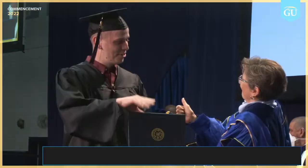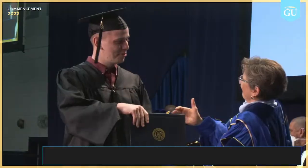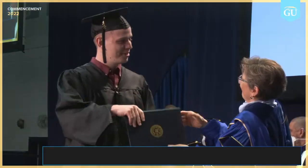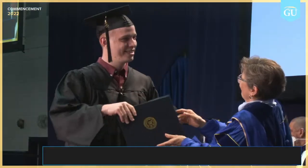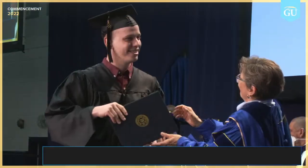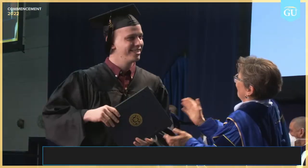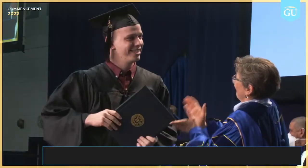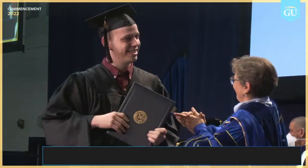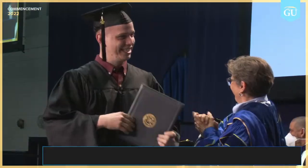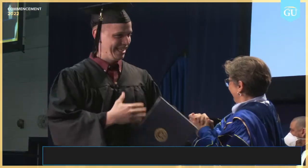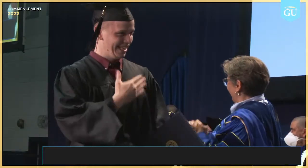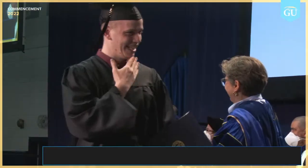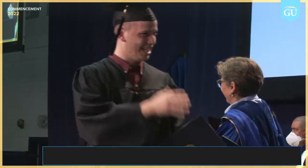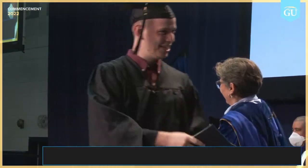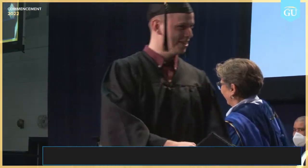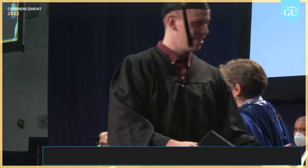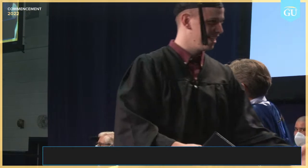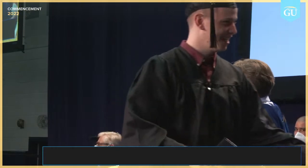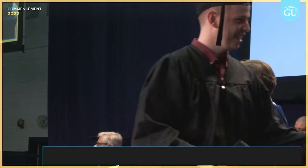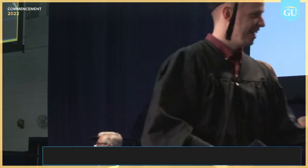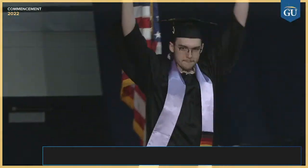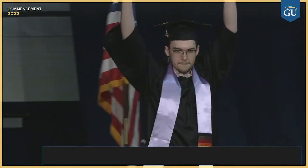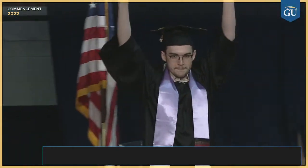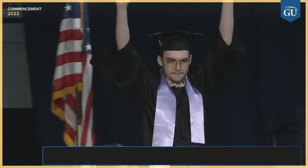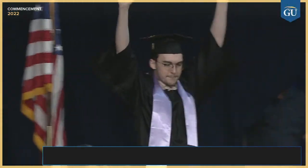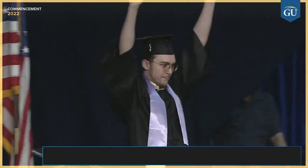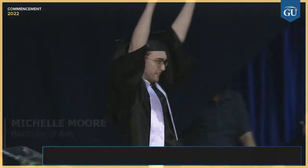Kyle Myris, Bachelor of Arts.